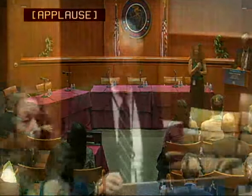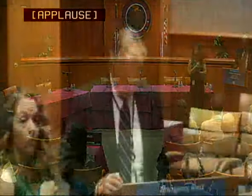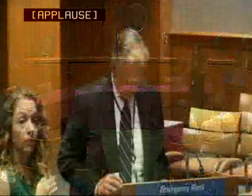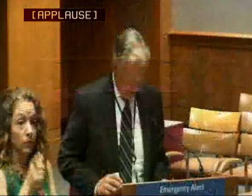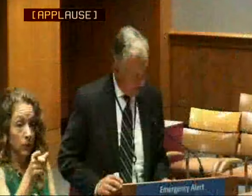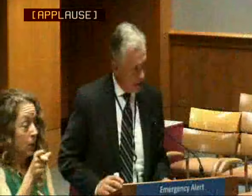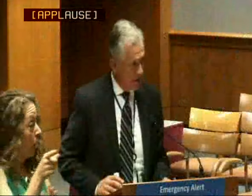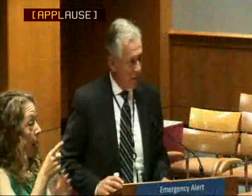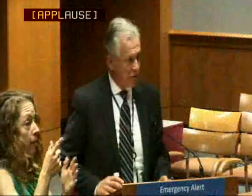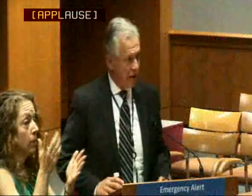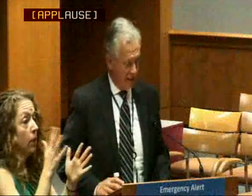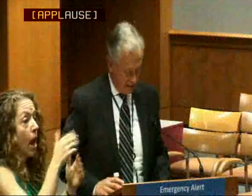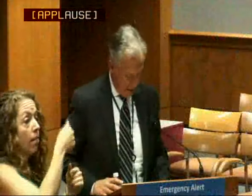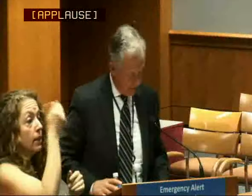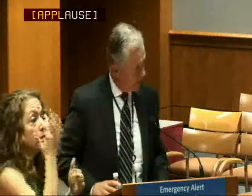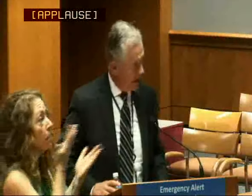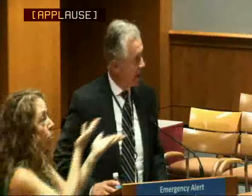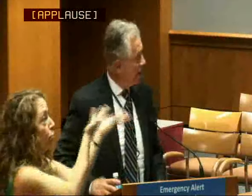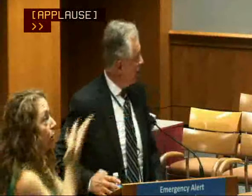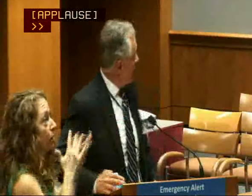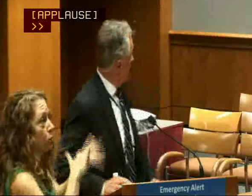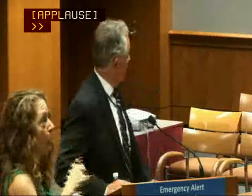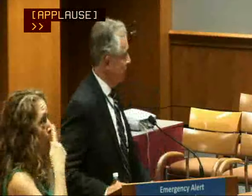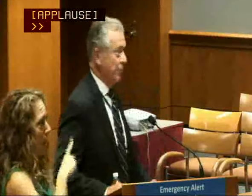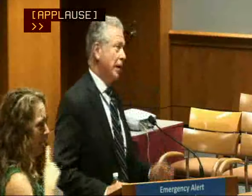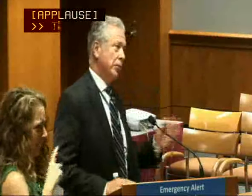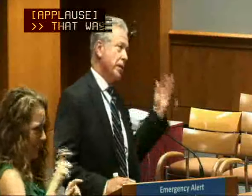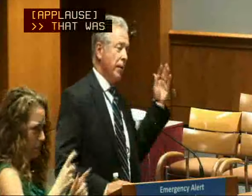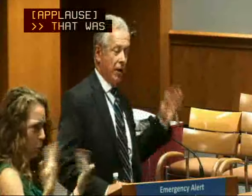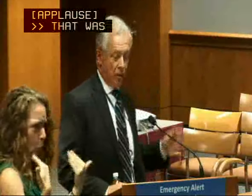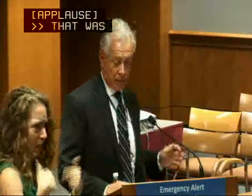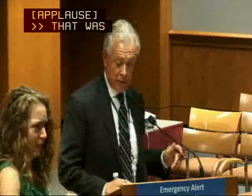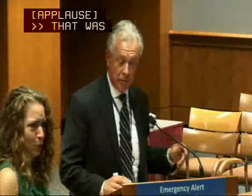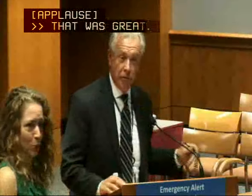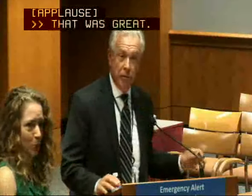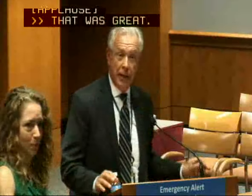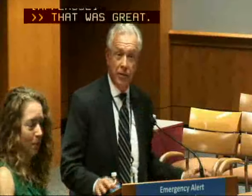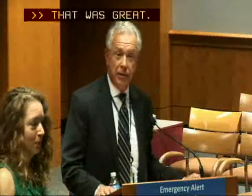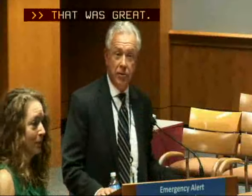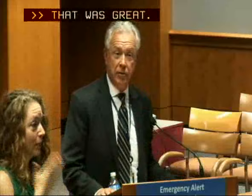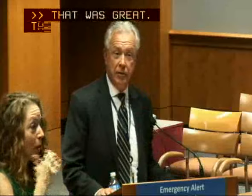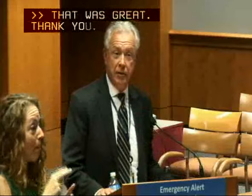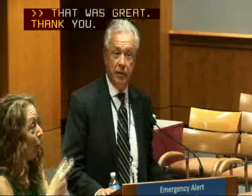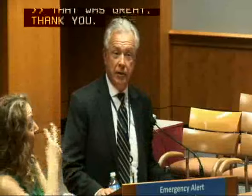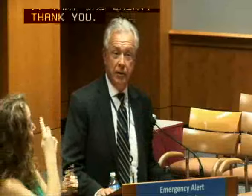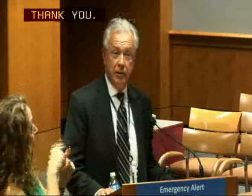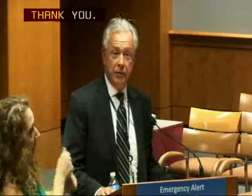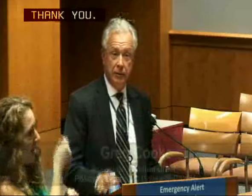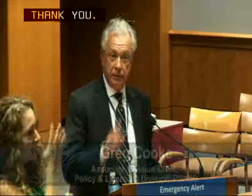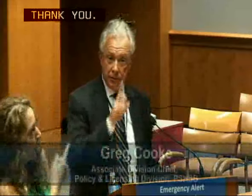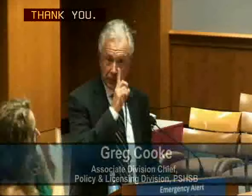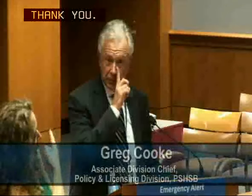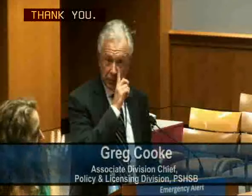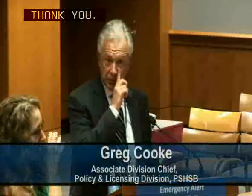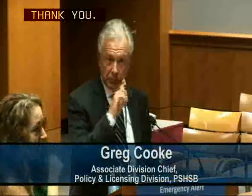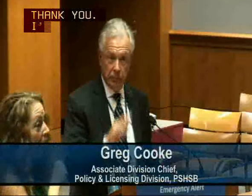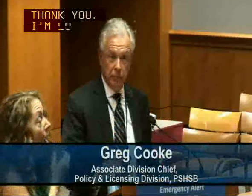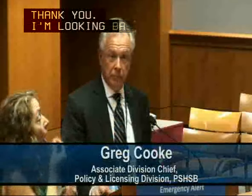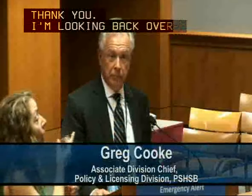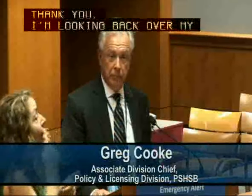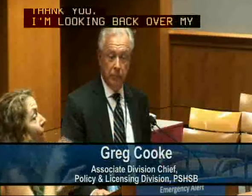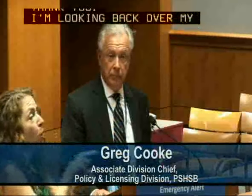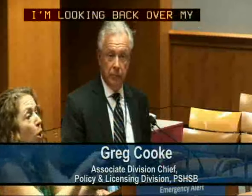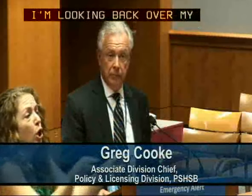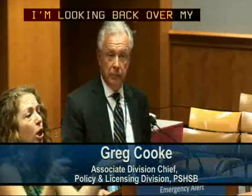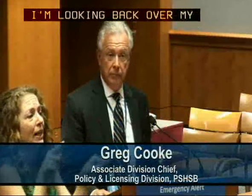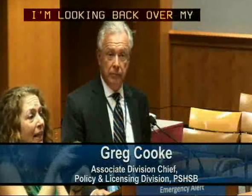Really? So that was great. Thank you. I'm looking back over my shoulder to Alaska. Yes, sir. For the audience, the technicians are working on the AC.